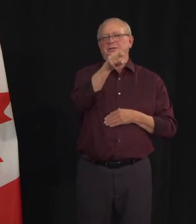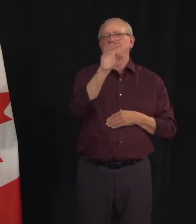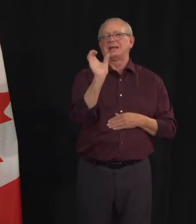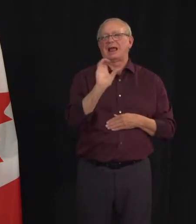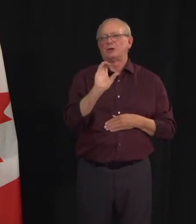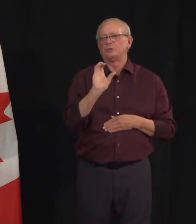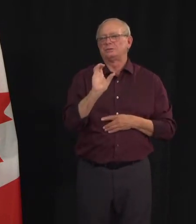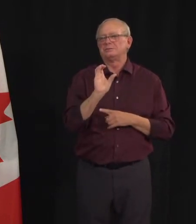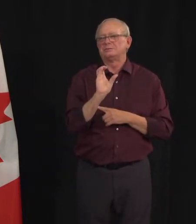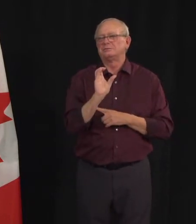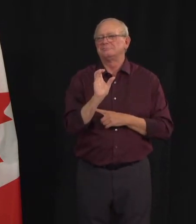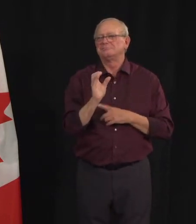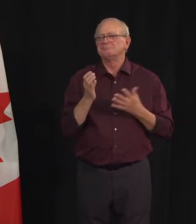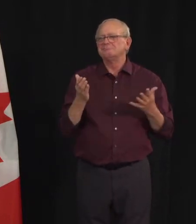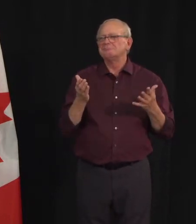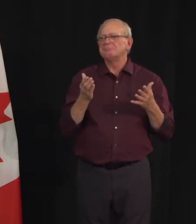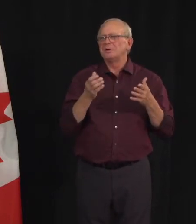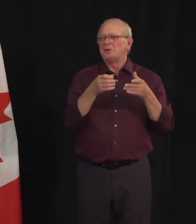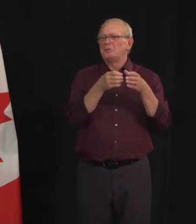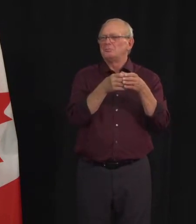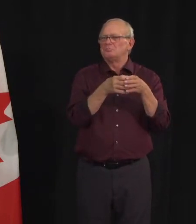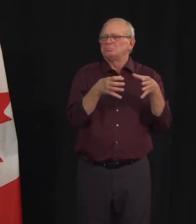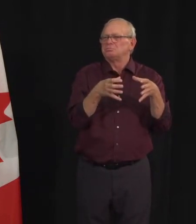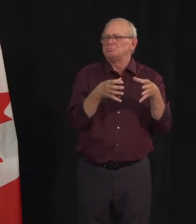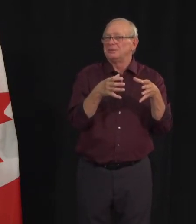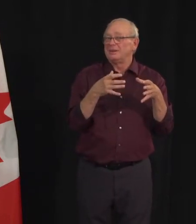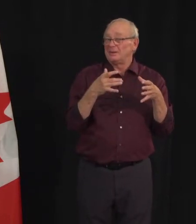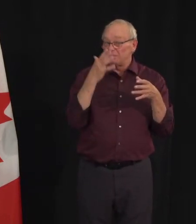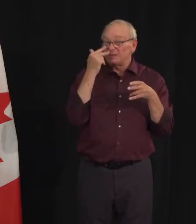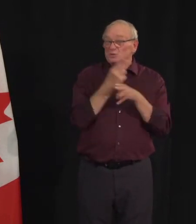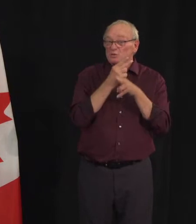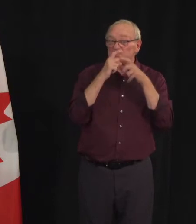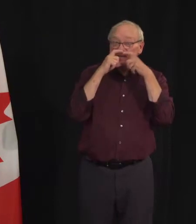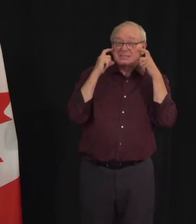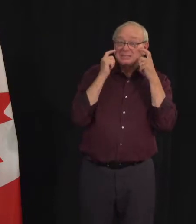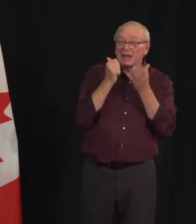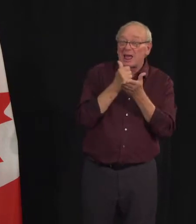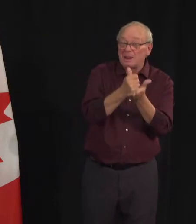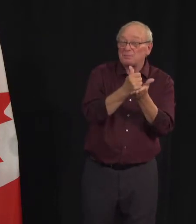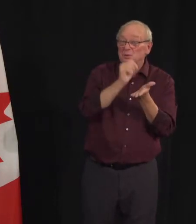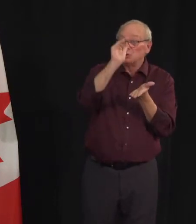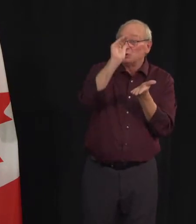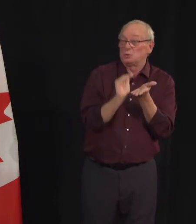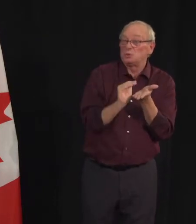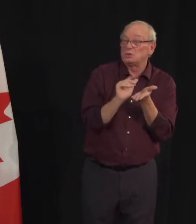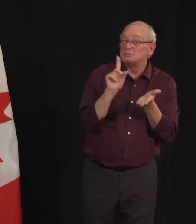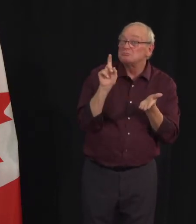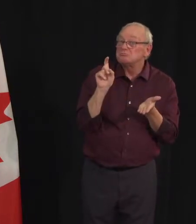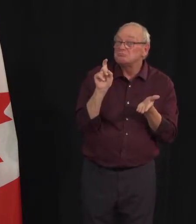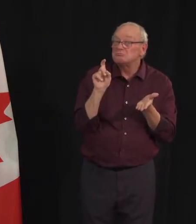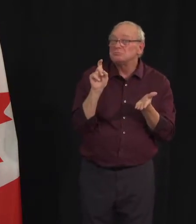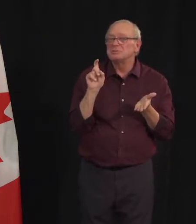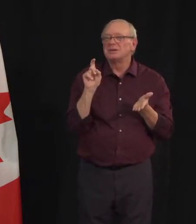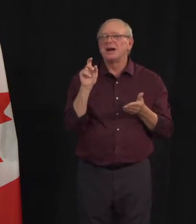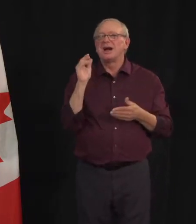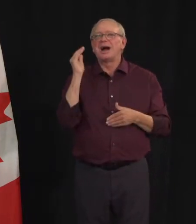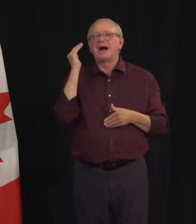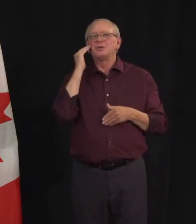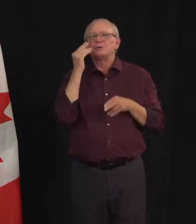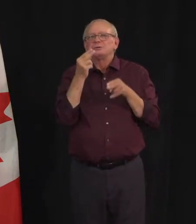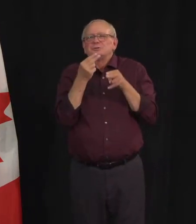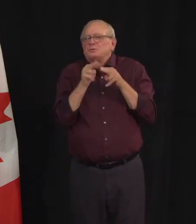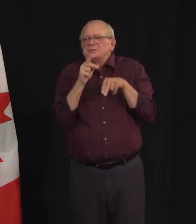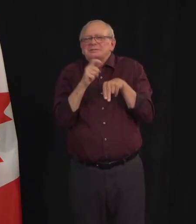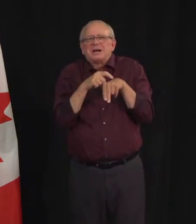anything, about how effective mask wearing has been or is? I know it hasn't been a long time that we've got it,